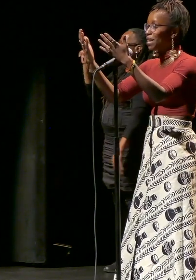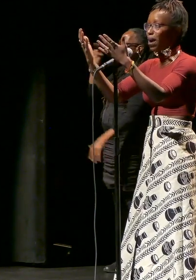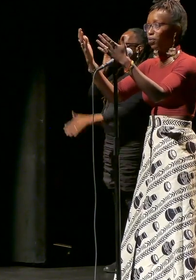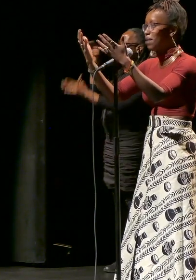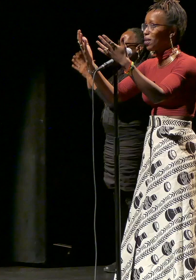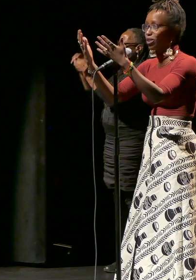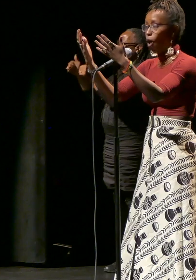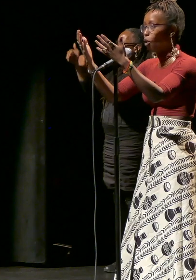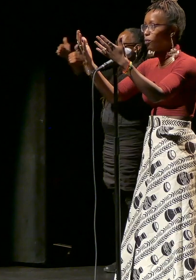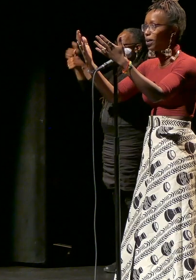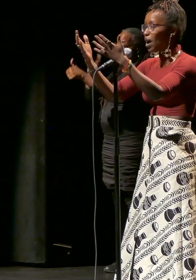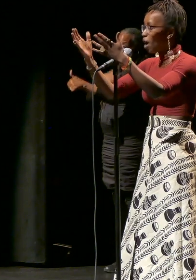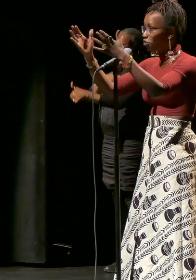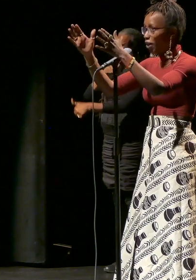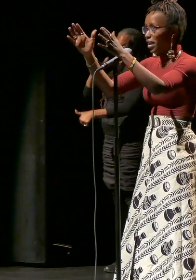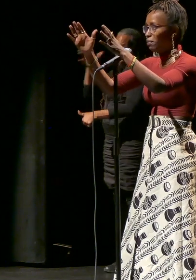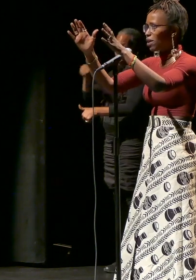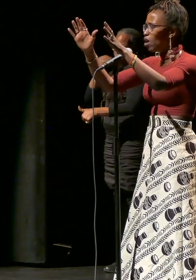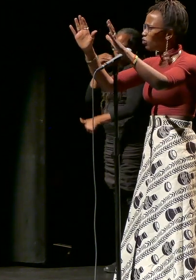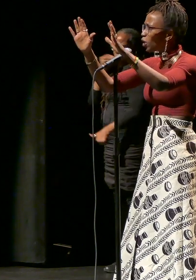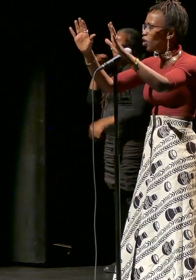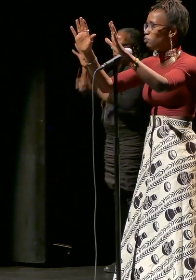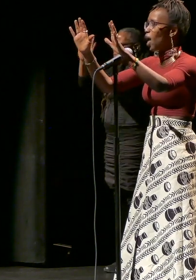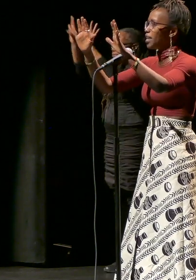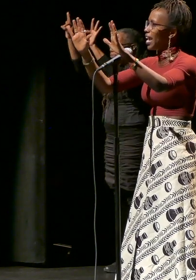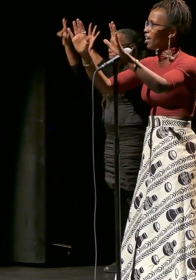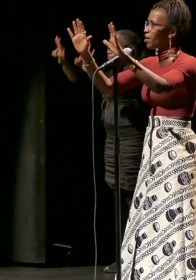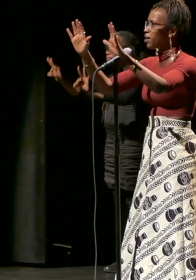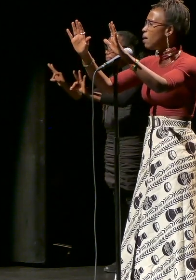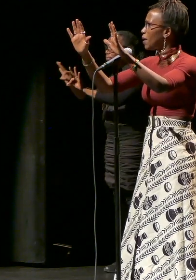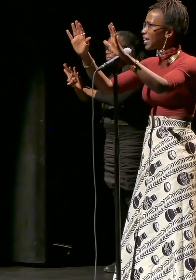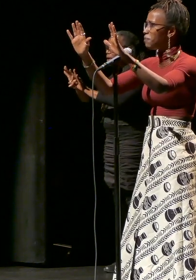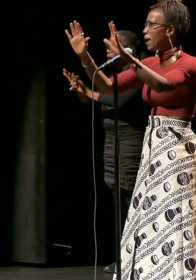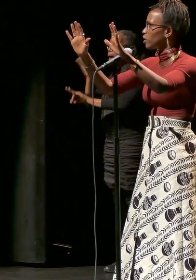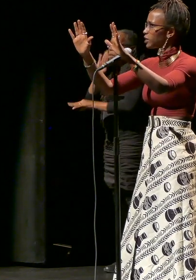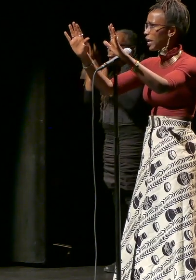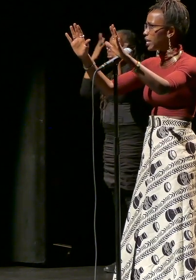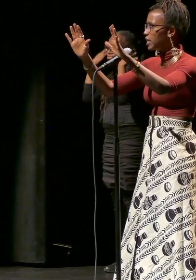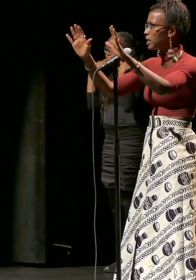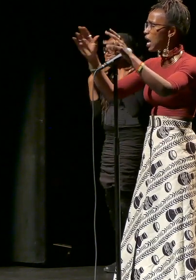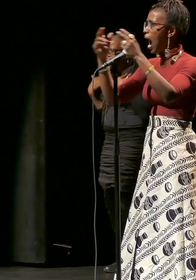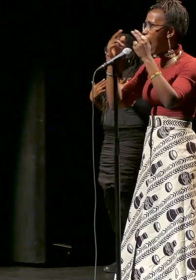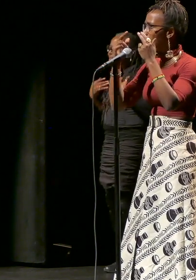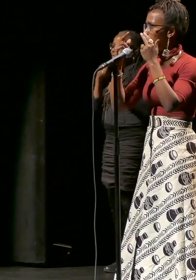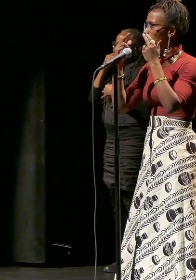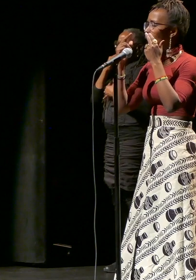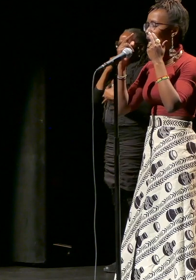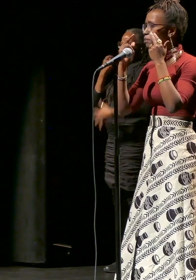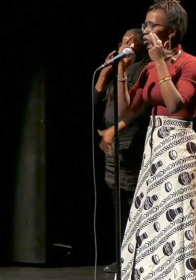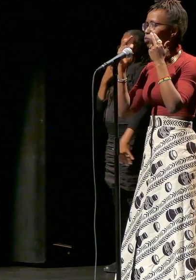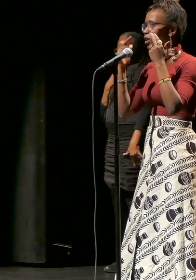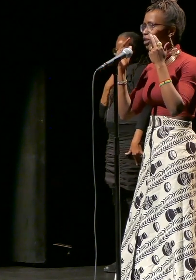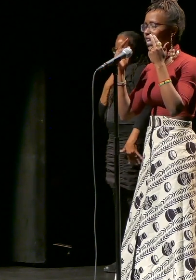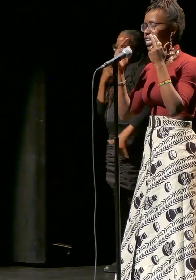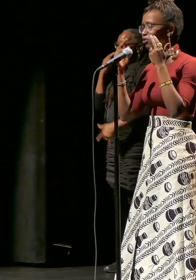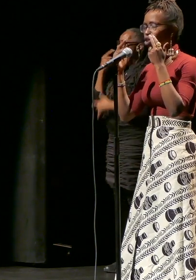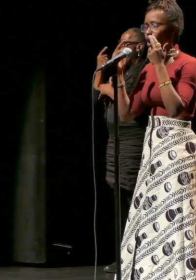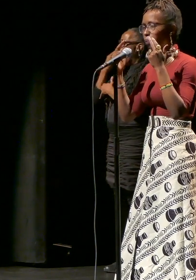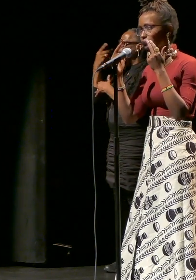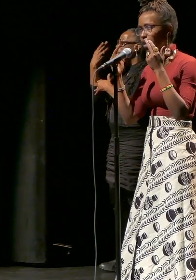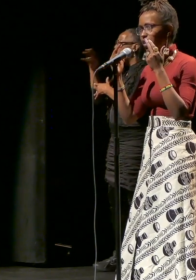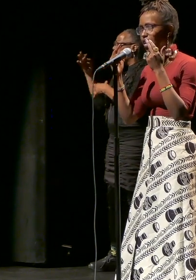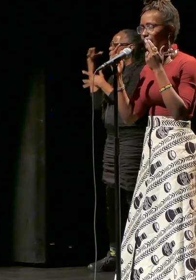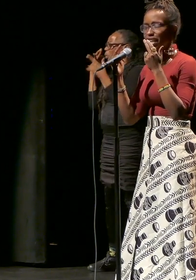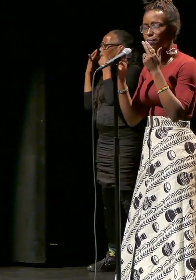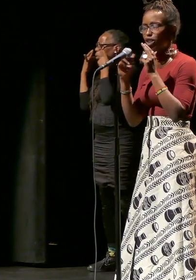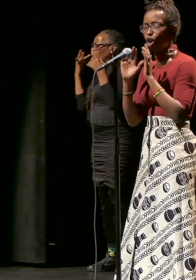was hanging in my grandmother's home, a frame full of blonde hair, pink and pale skin, eyes, a light blue piercing enough to